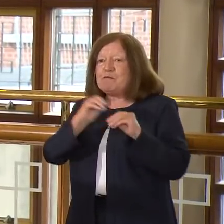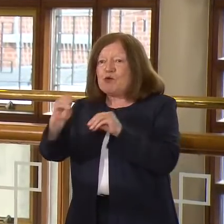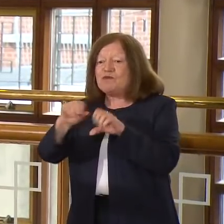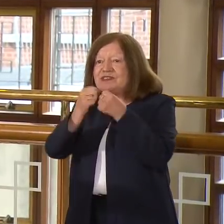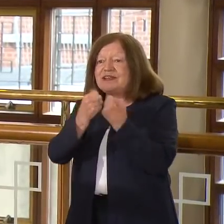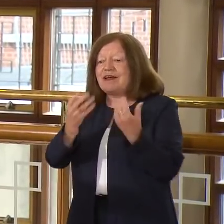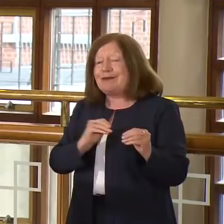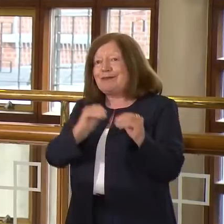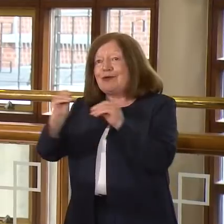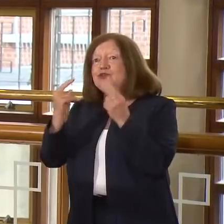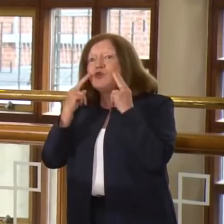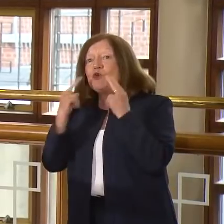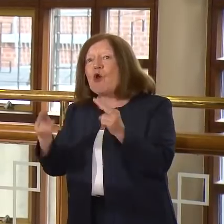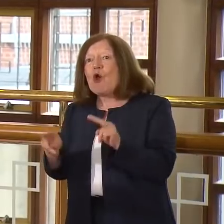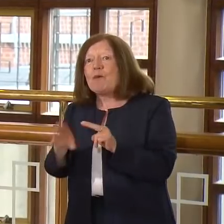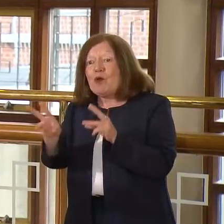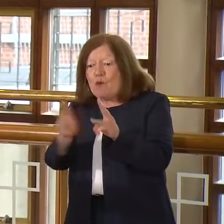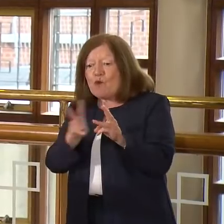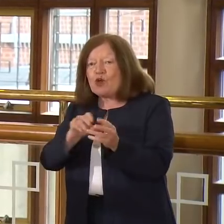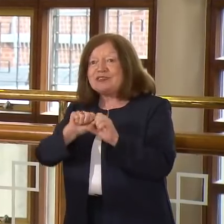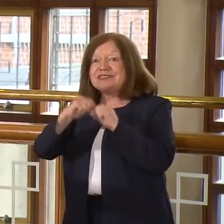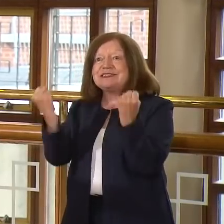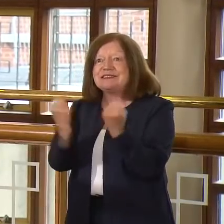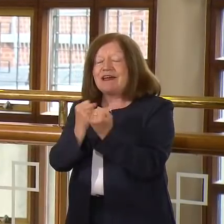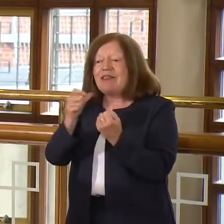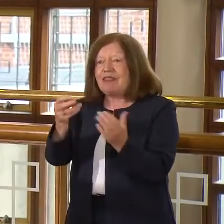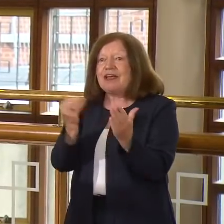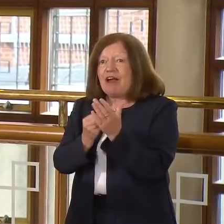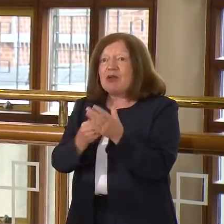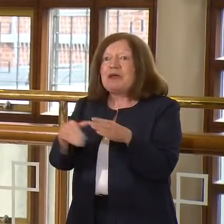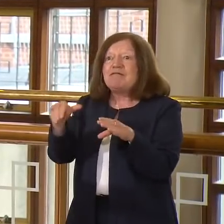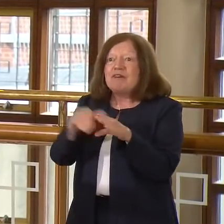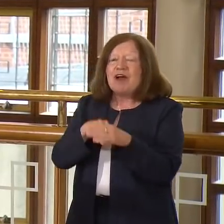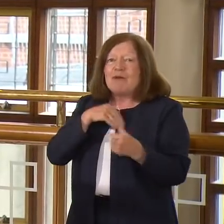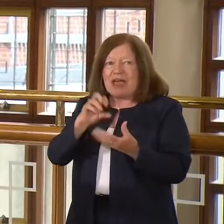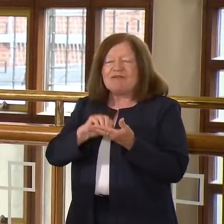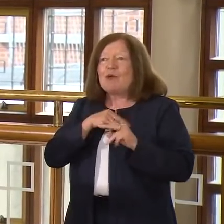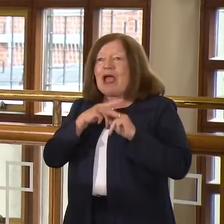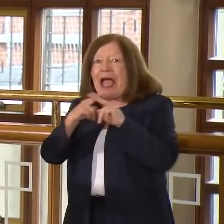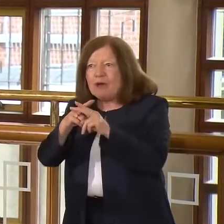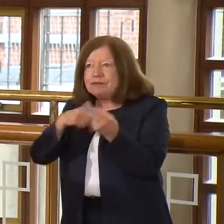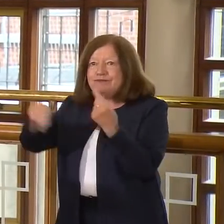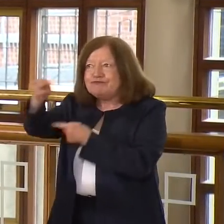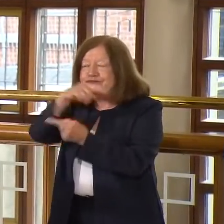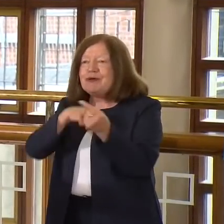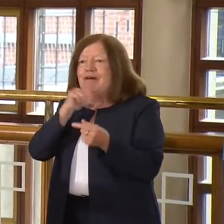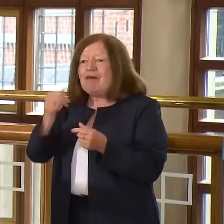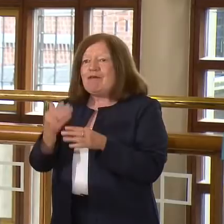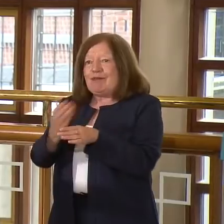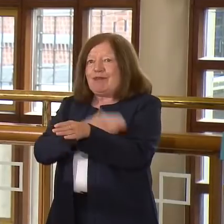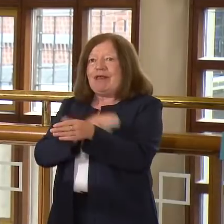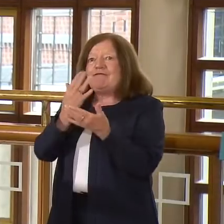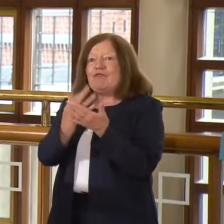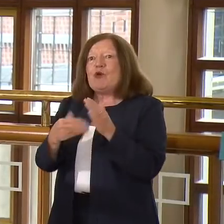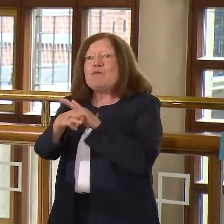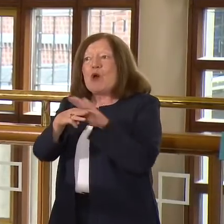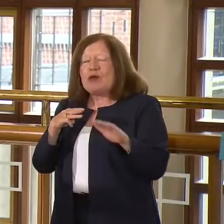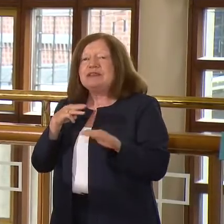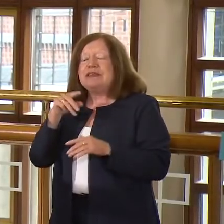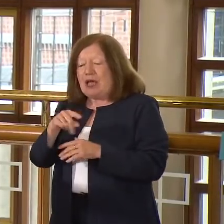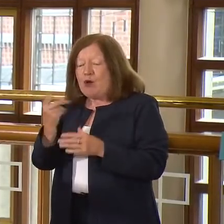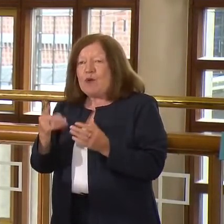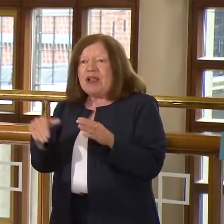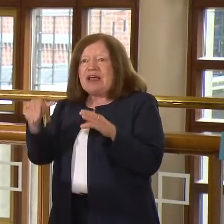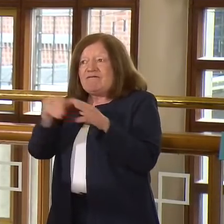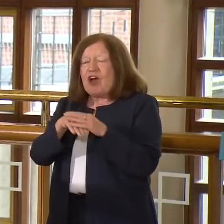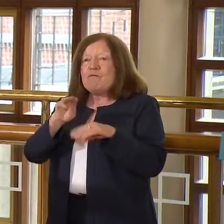back towards normal, and the functioning of society and the economy involves us getting out and about more in ways that we weren't obviously over the last number of months. That will involve us